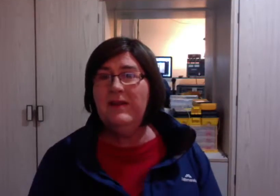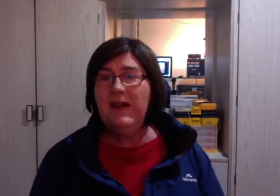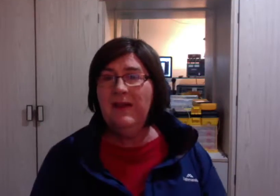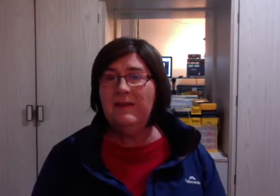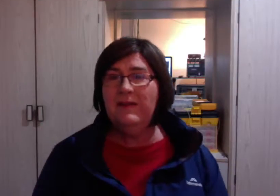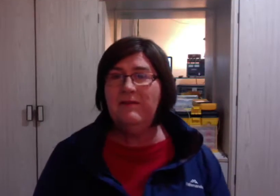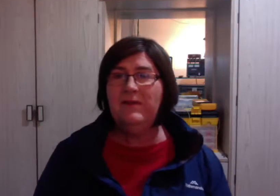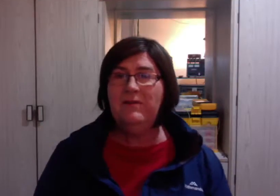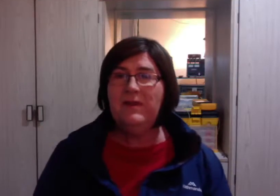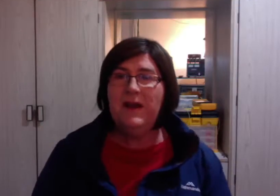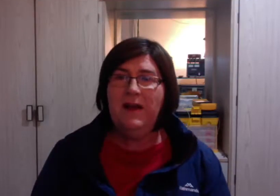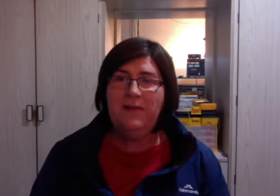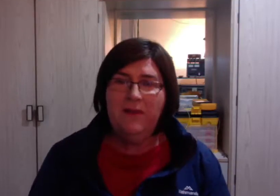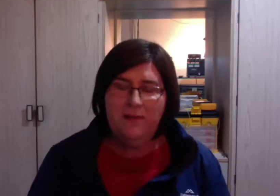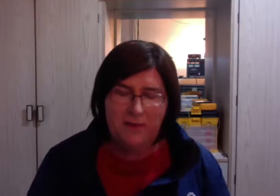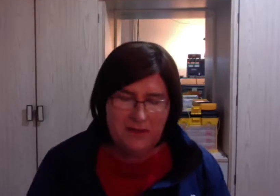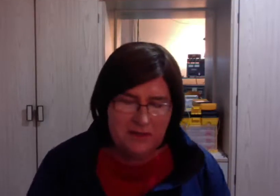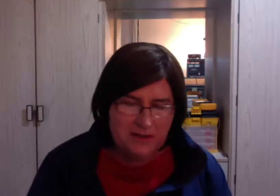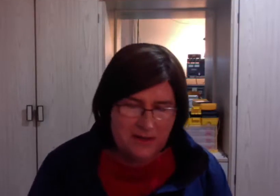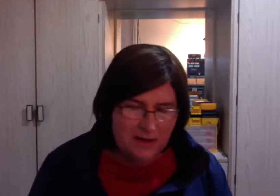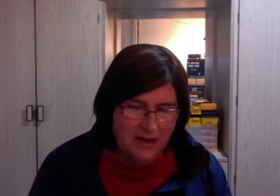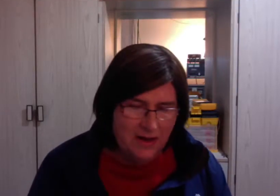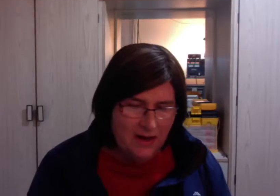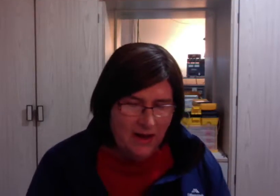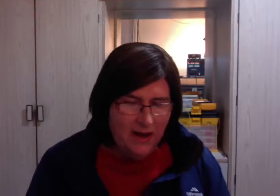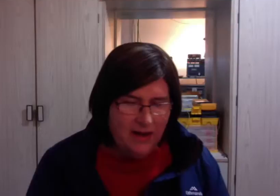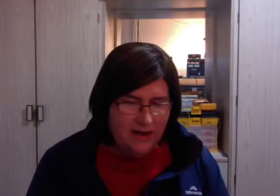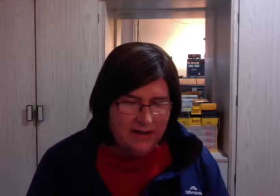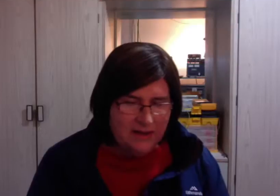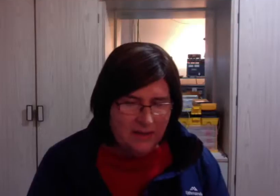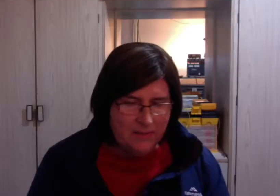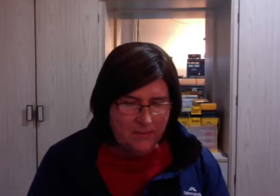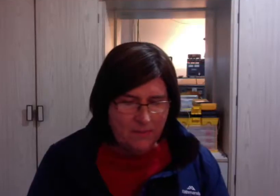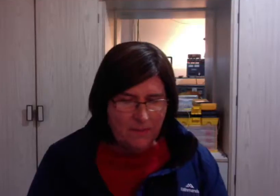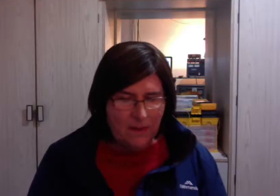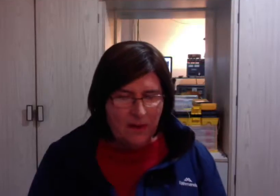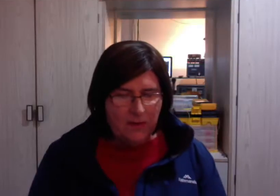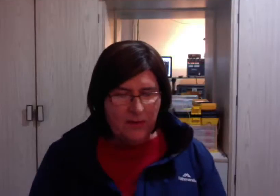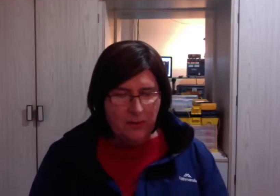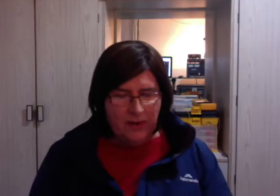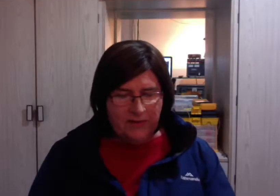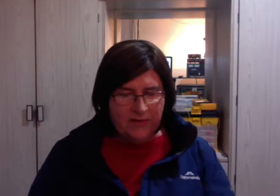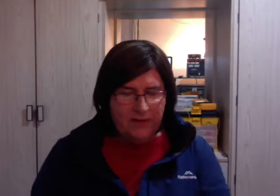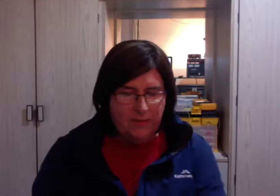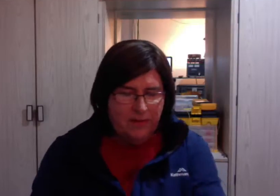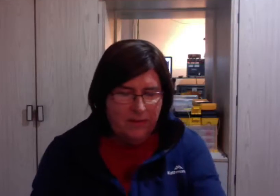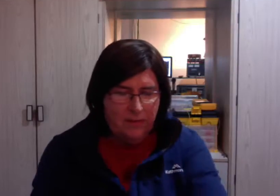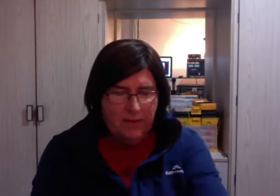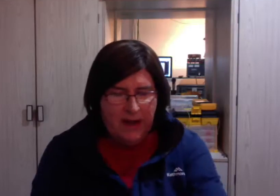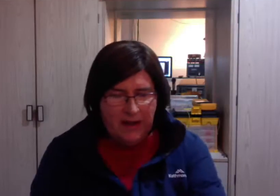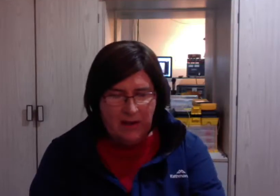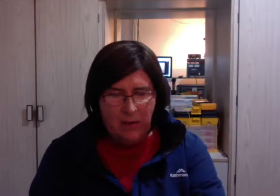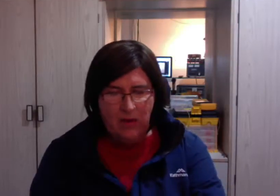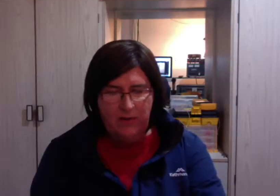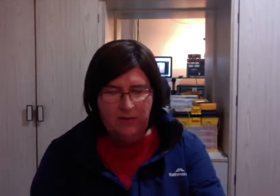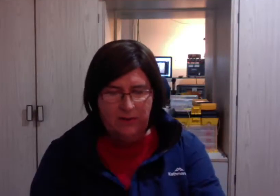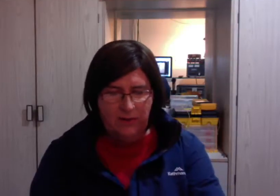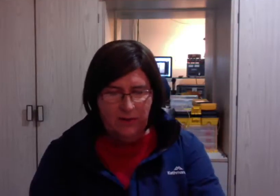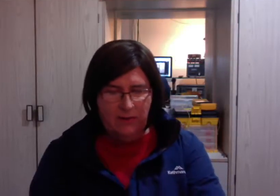that, then feel free to ask those questions. And so, as I said, Misty will be heading across by